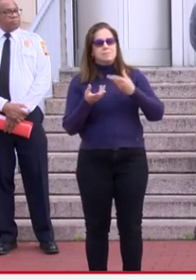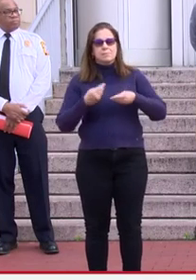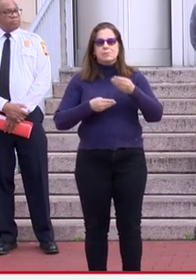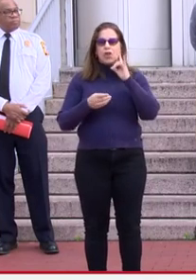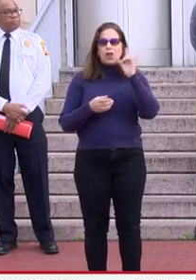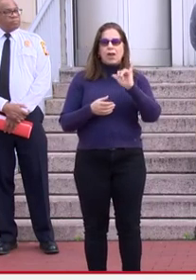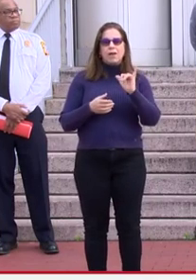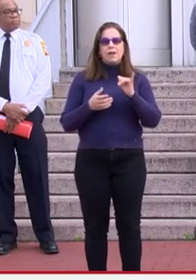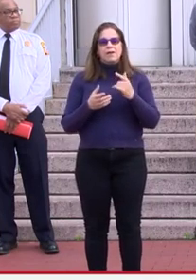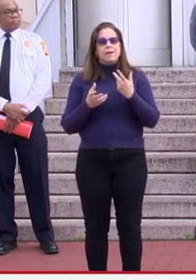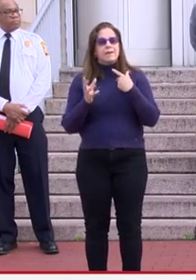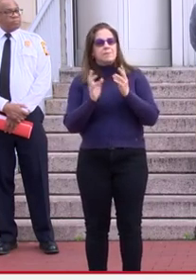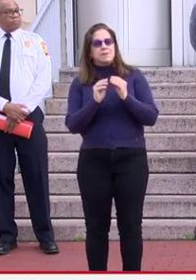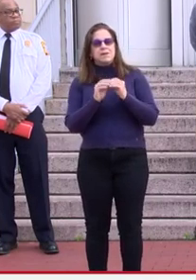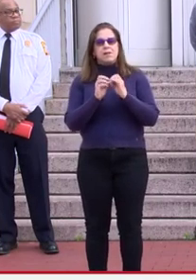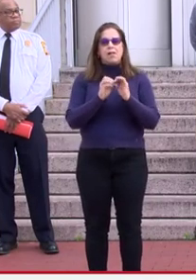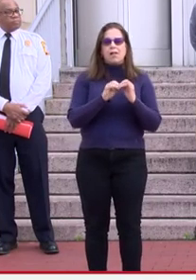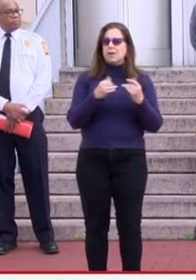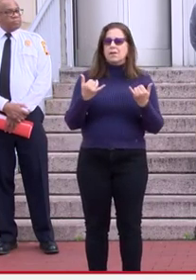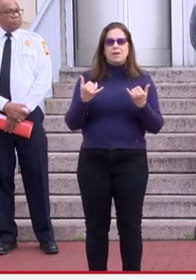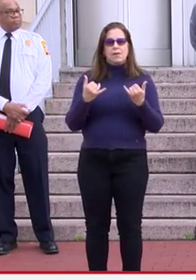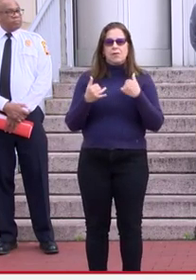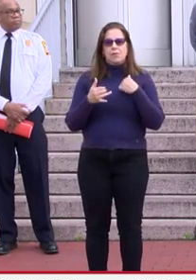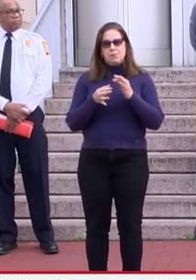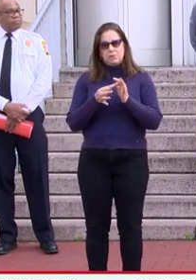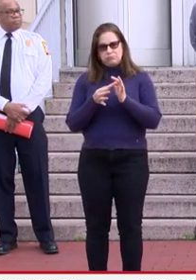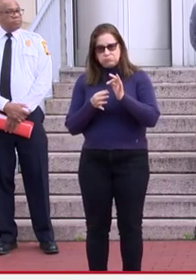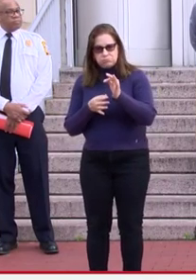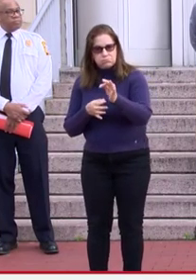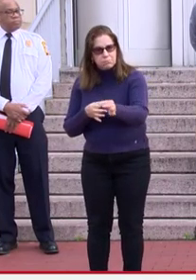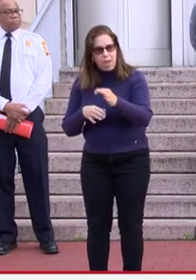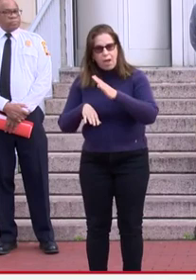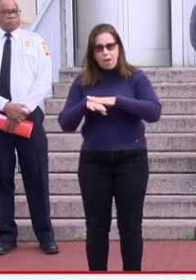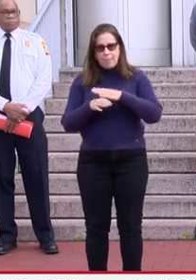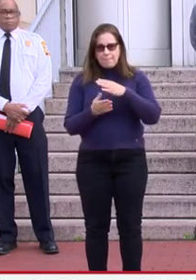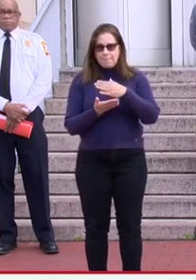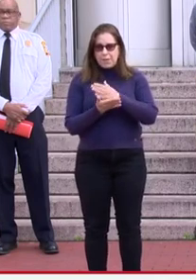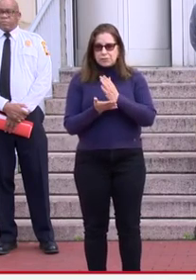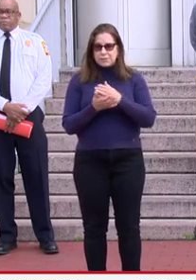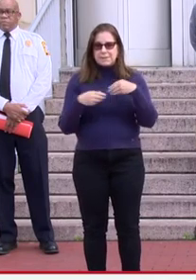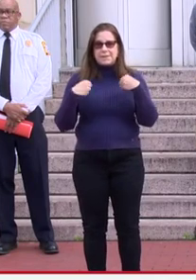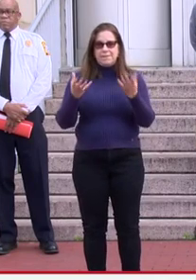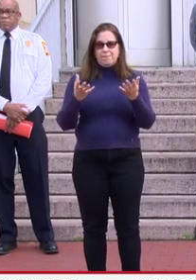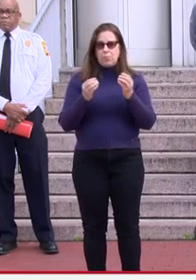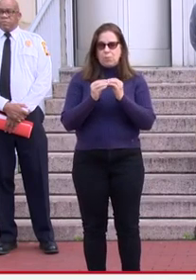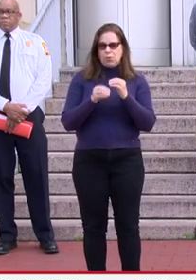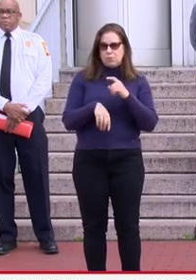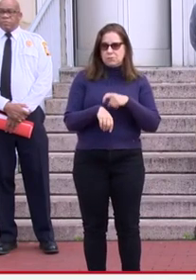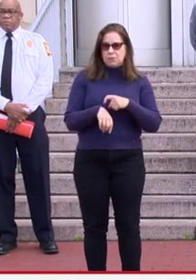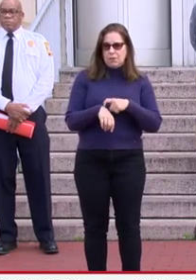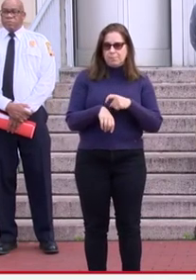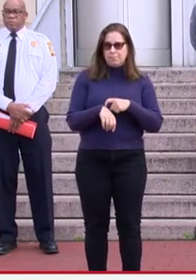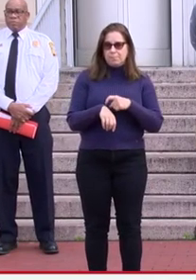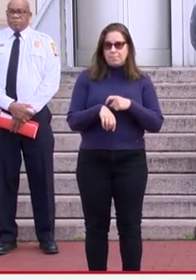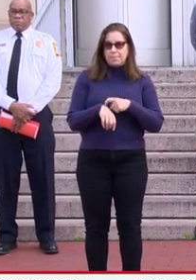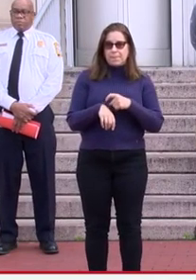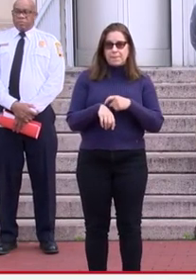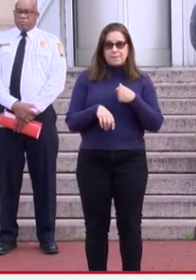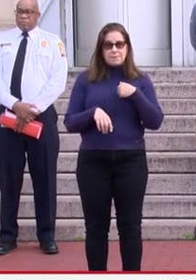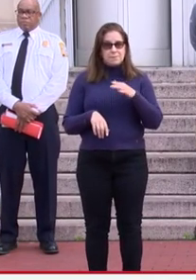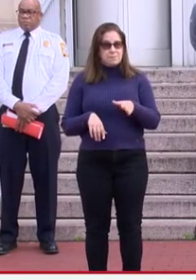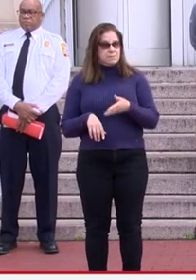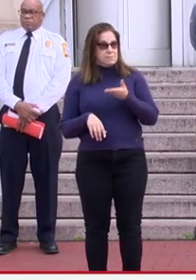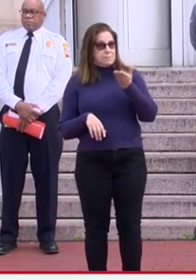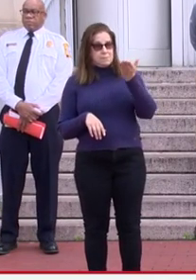budget submission timeline in hopes that by the time we submit the budget, that